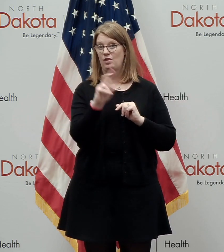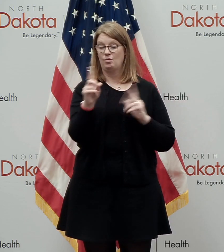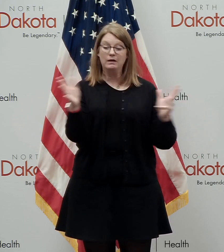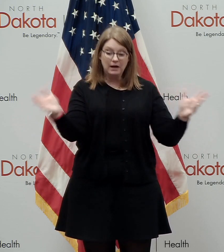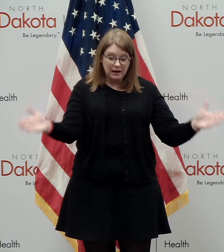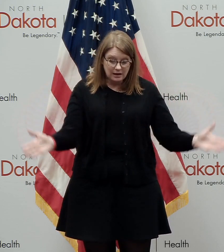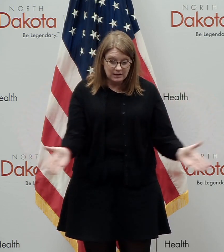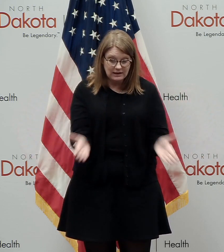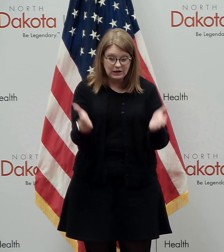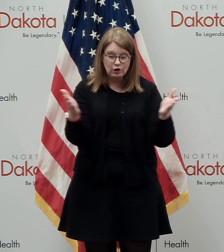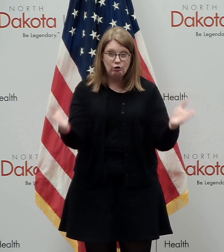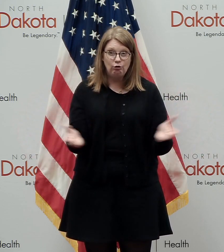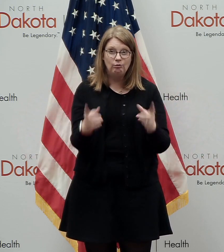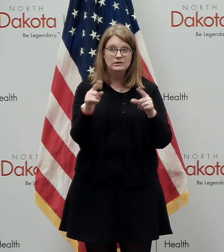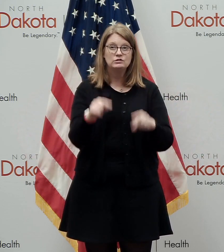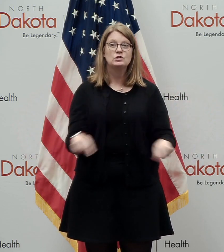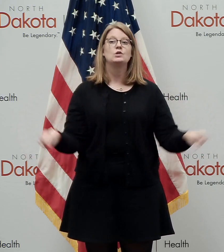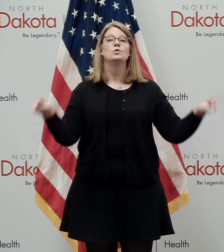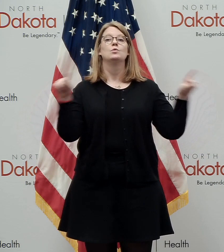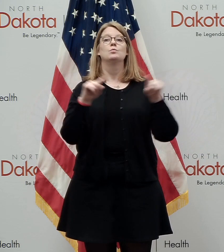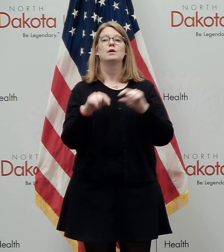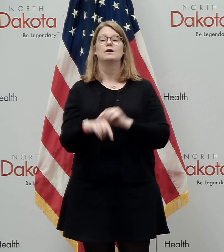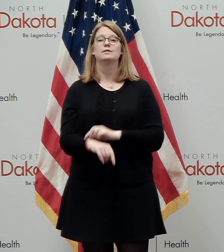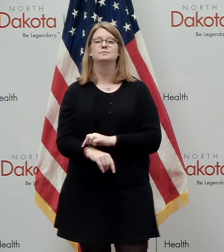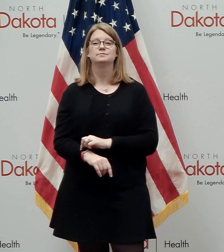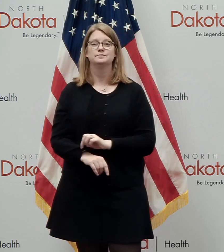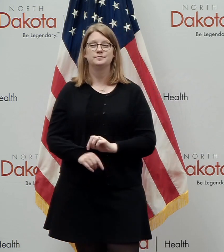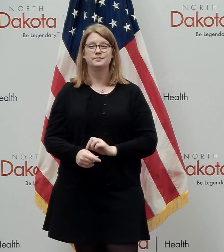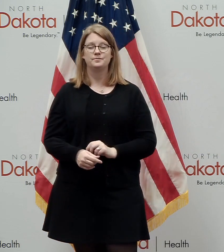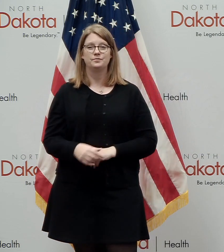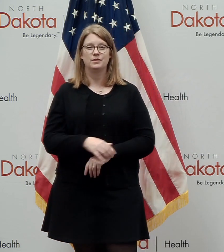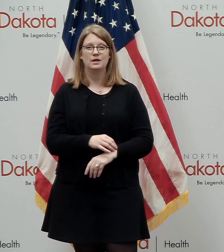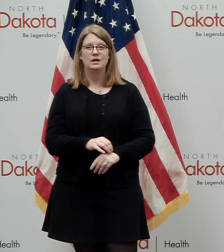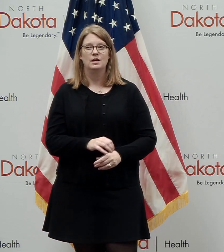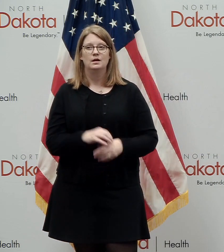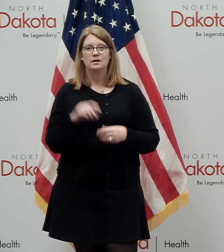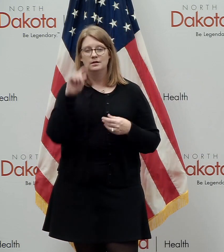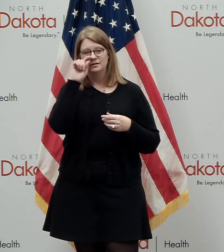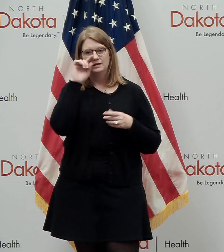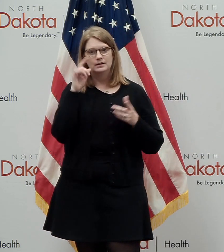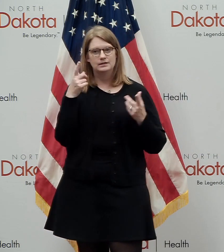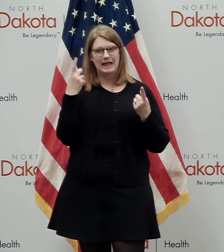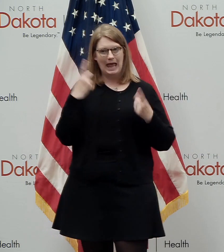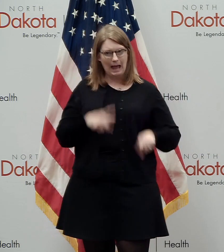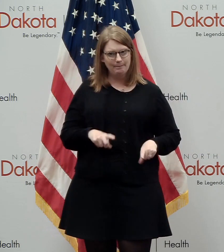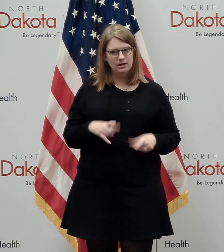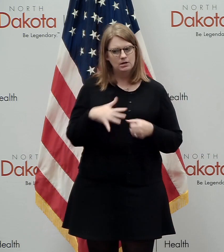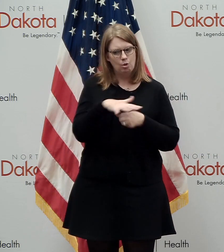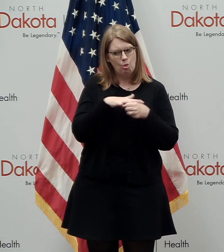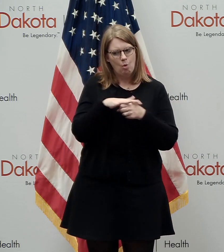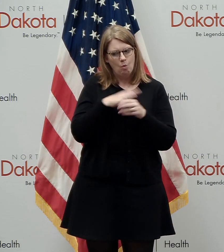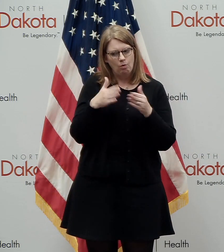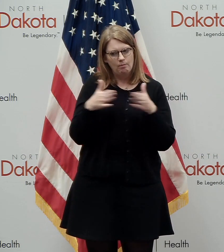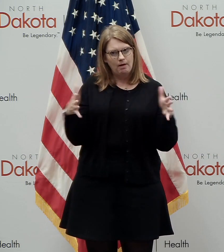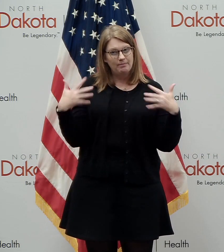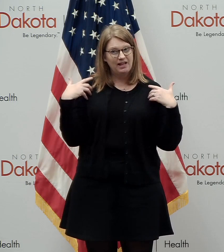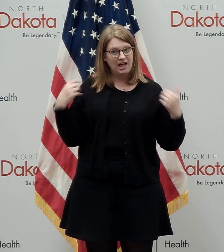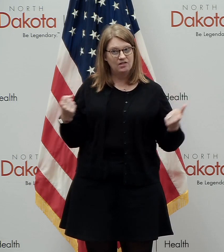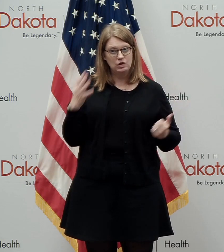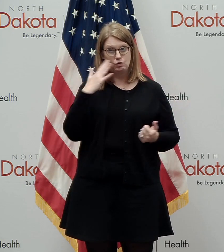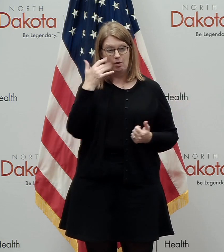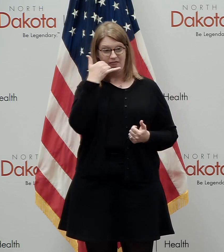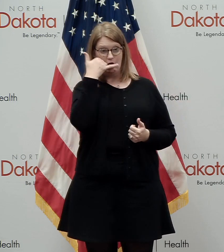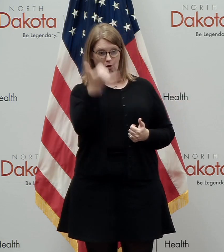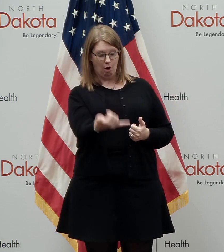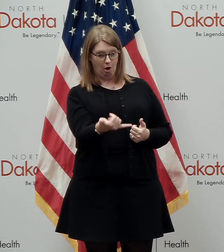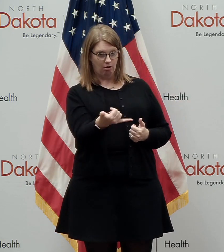to when you get a call from the local public health that says that